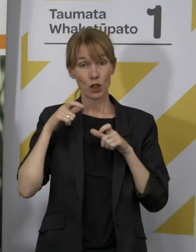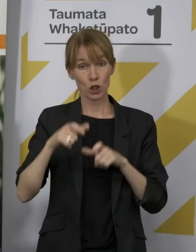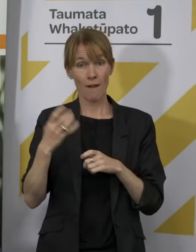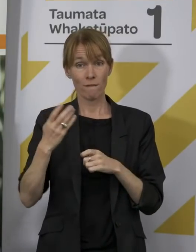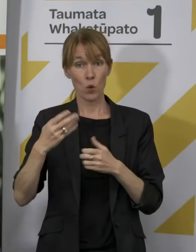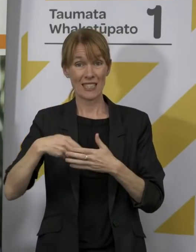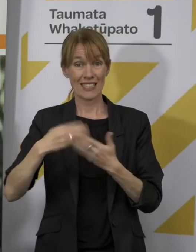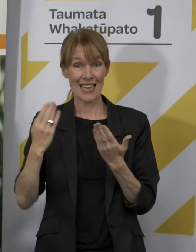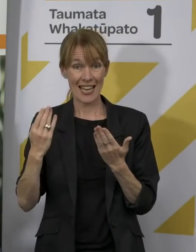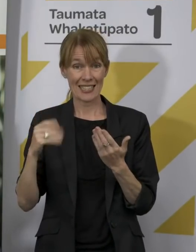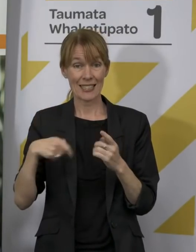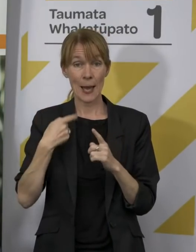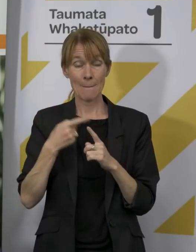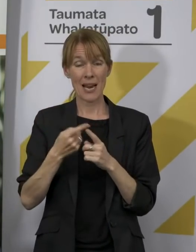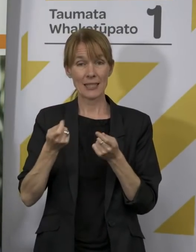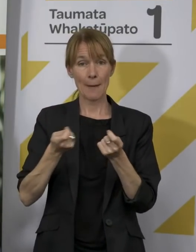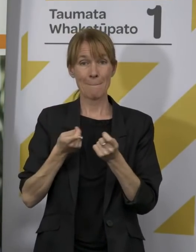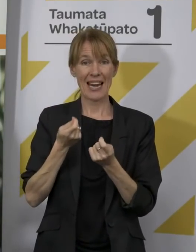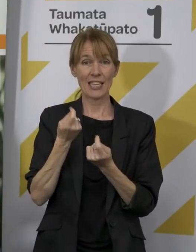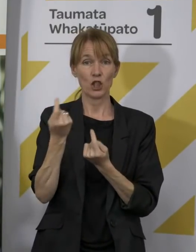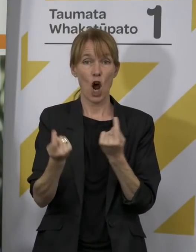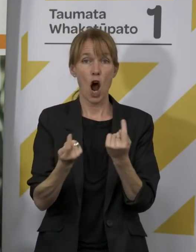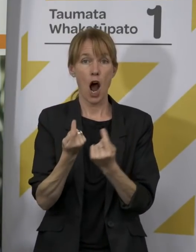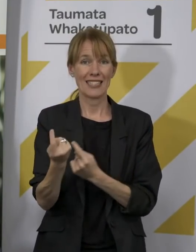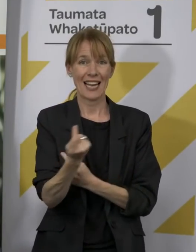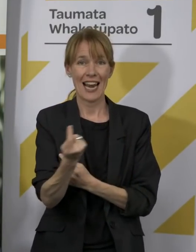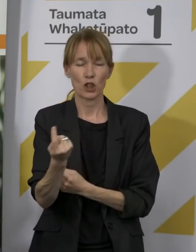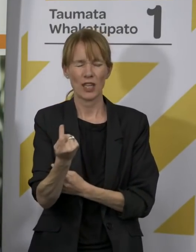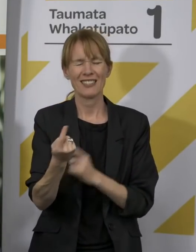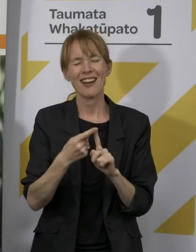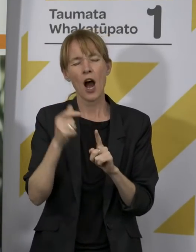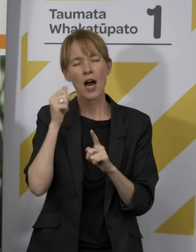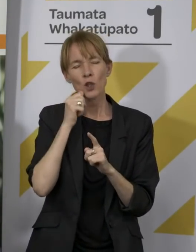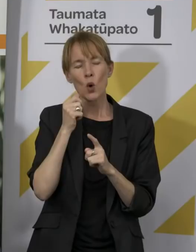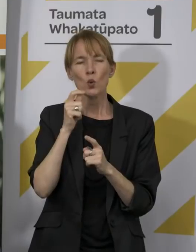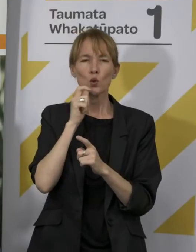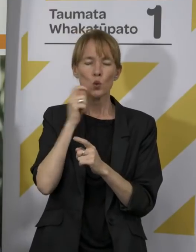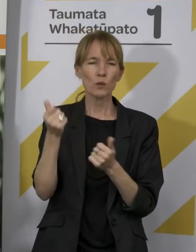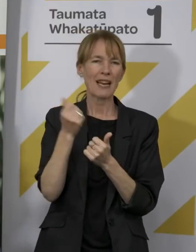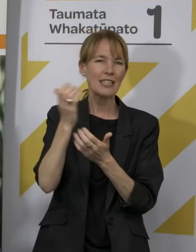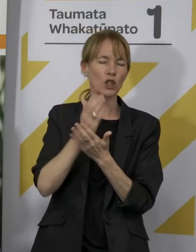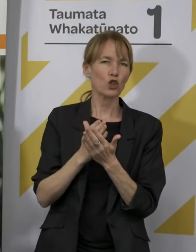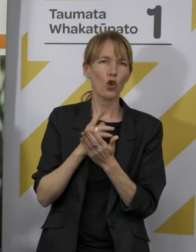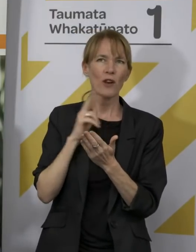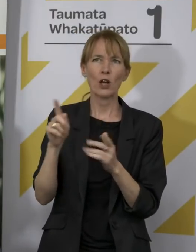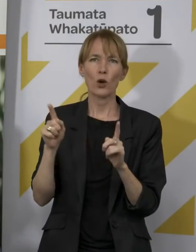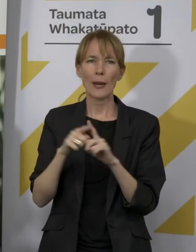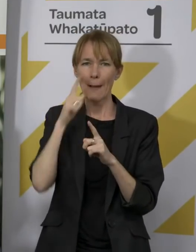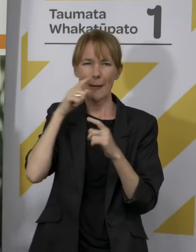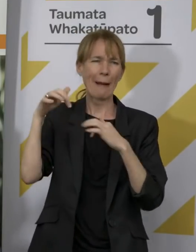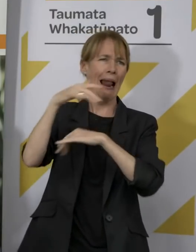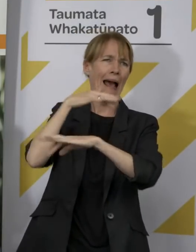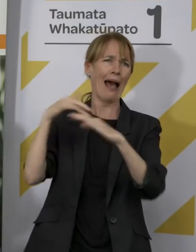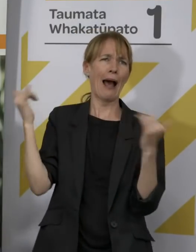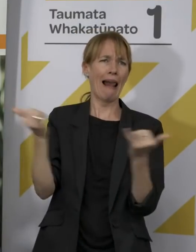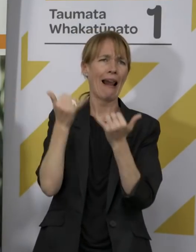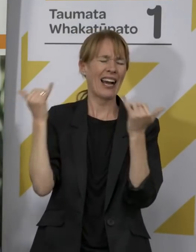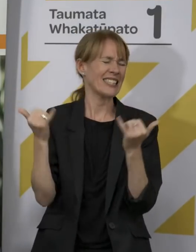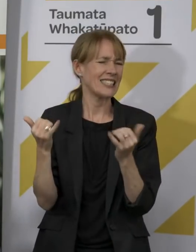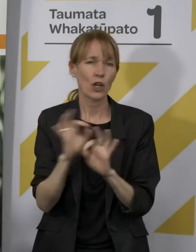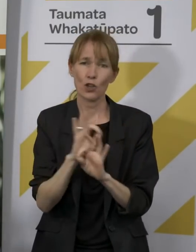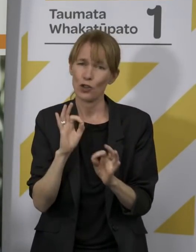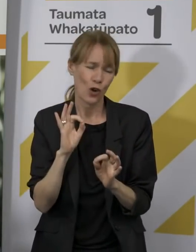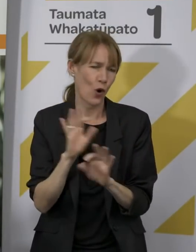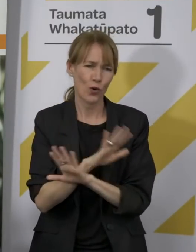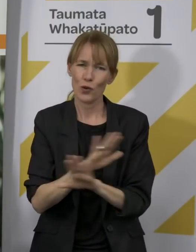managed isolation. And I know there have been a lot of stories about so-called mixing and mingling, which sounds like it's a wedding reception or a cocktail party. That is